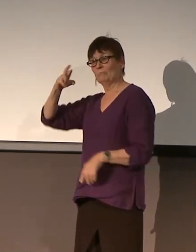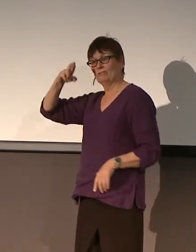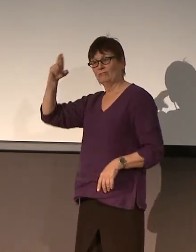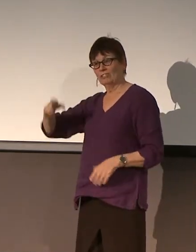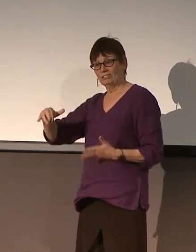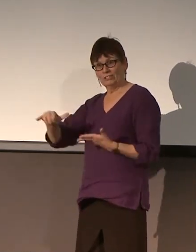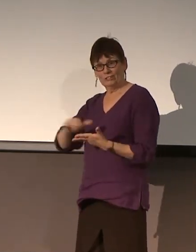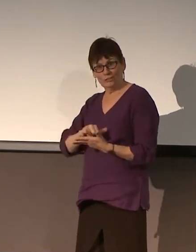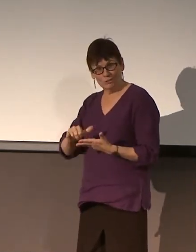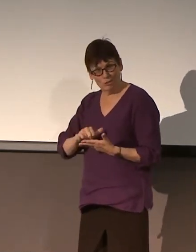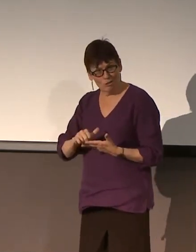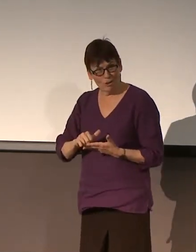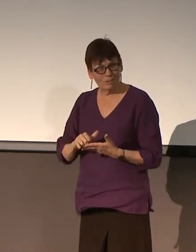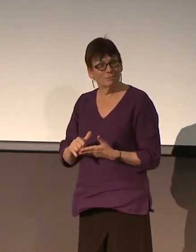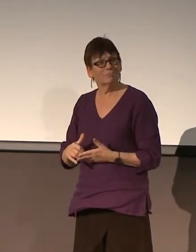Christie, and I'm from Rochester, New York.